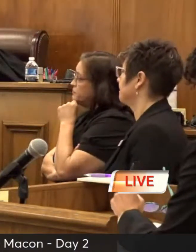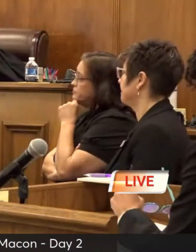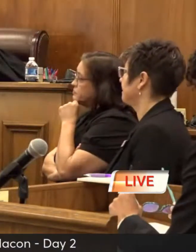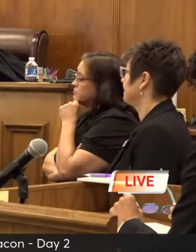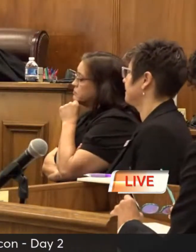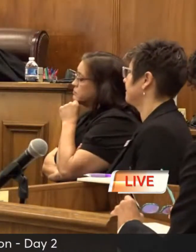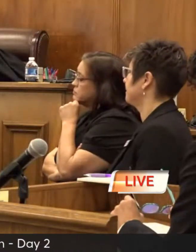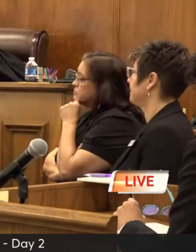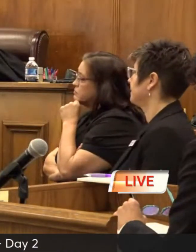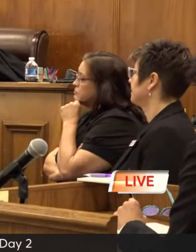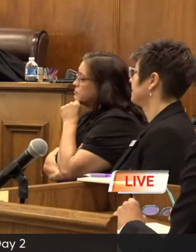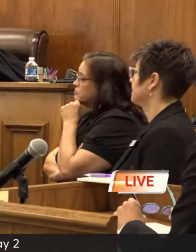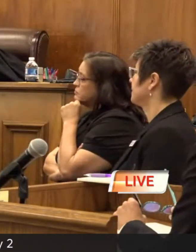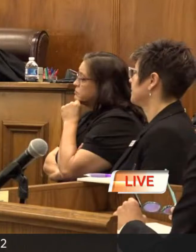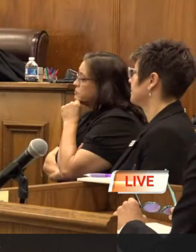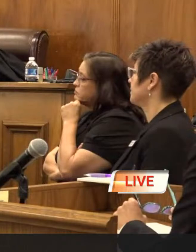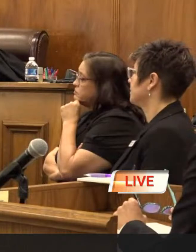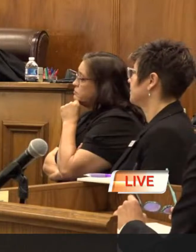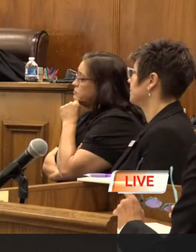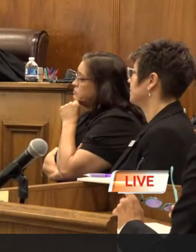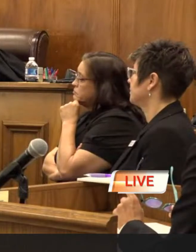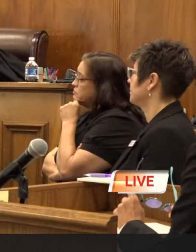Yes.